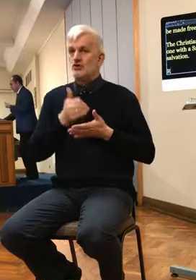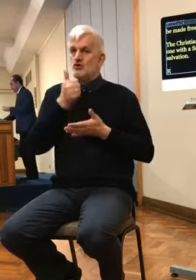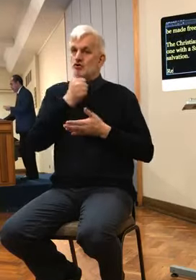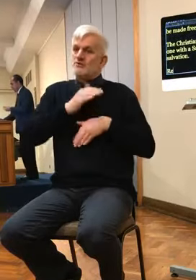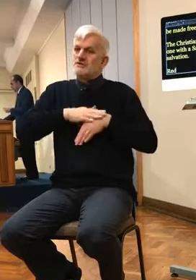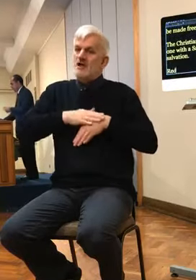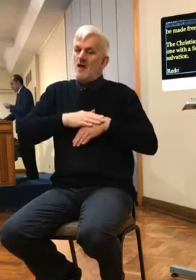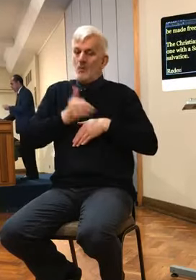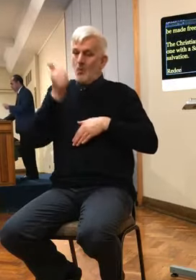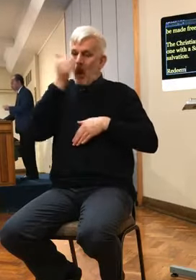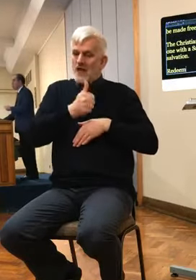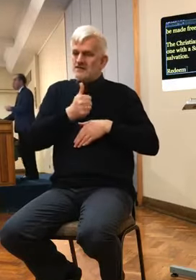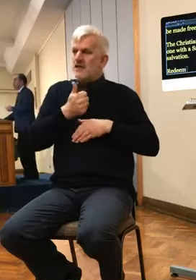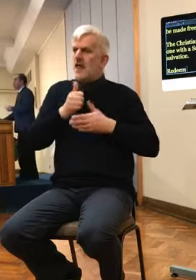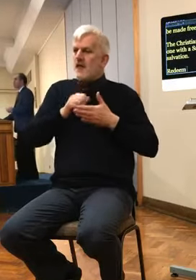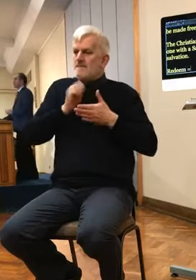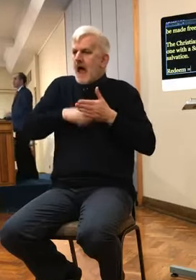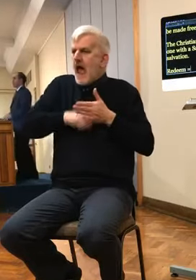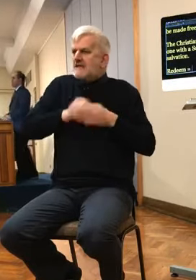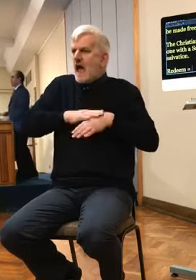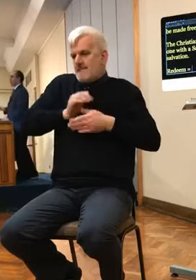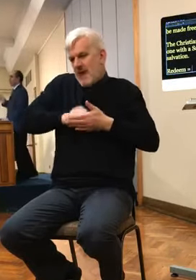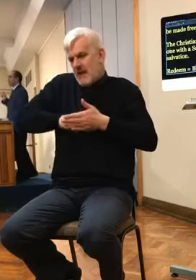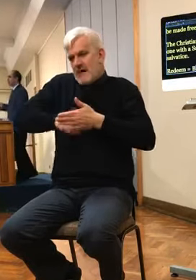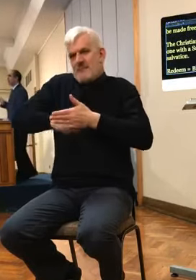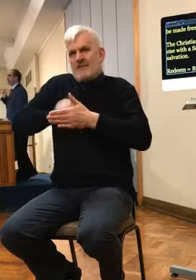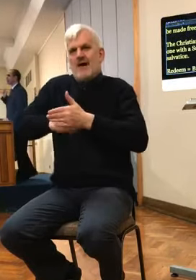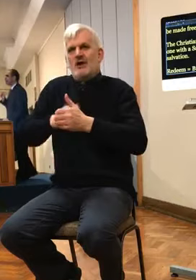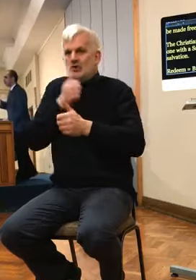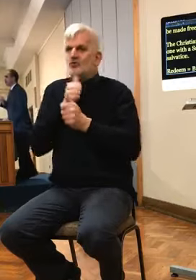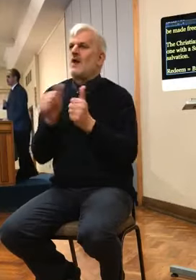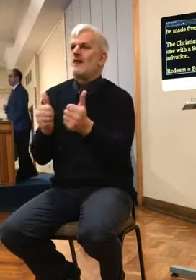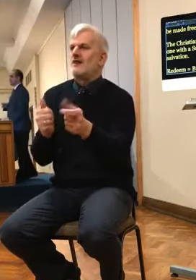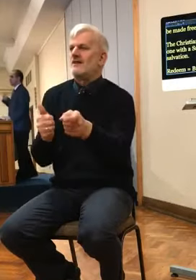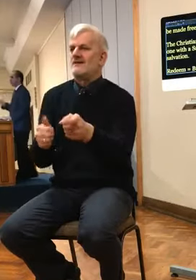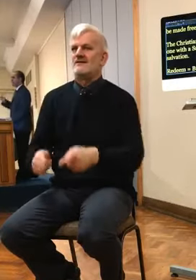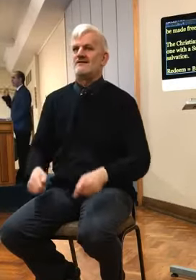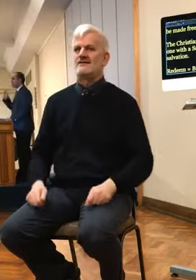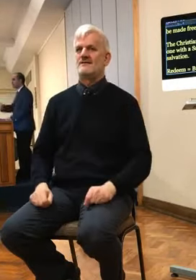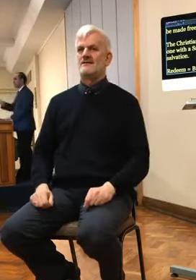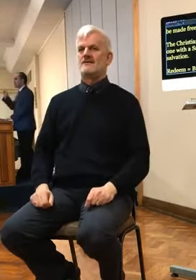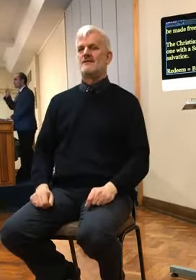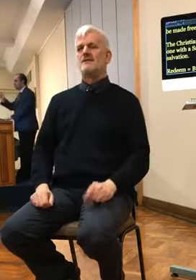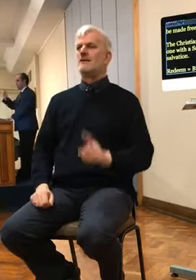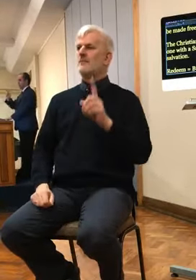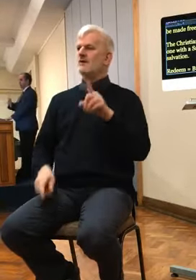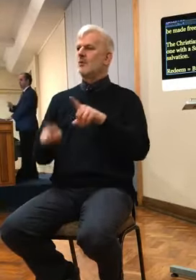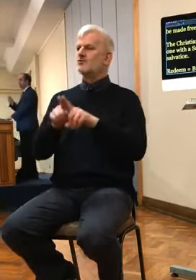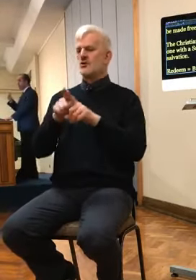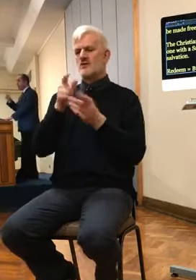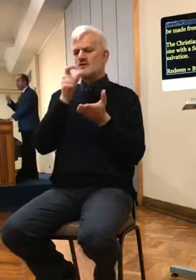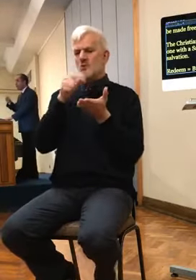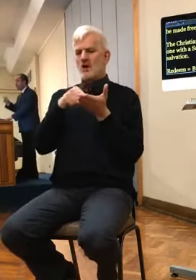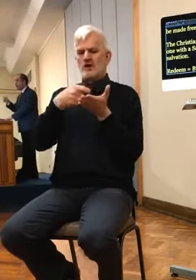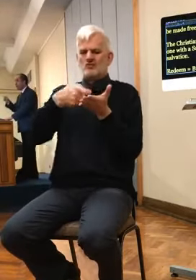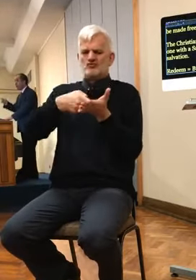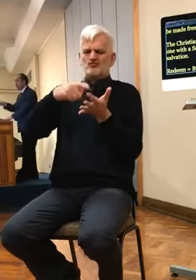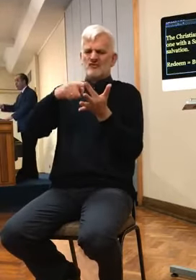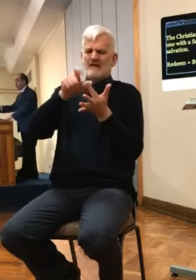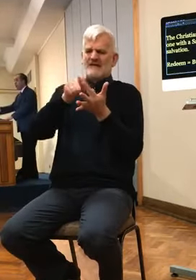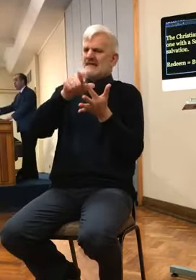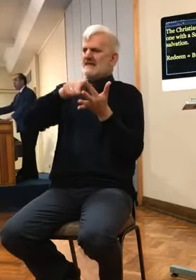that time. But it is also a market word, marketplace word. That's the meaning